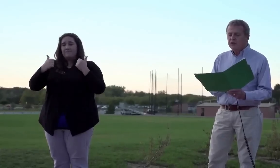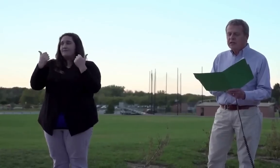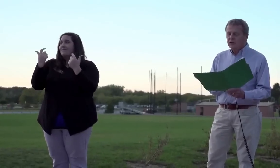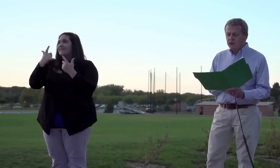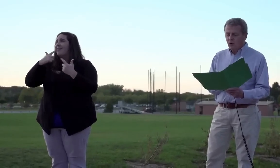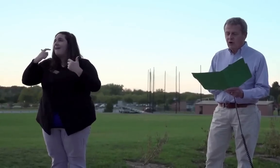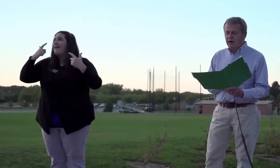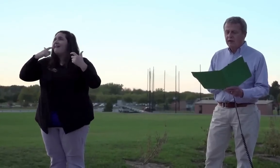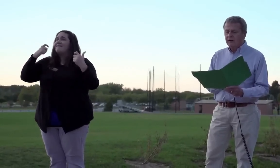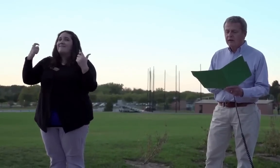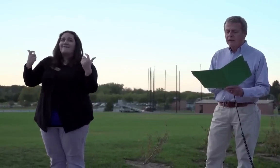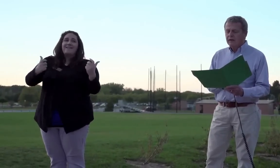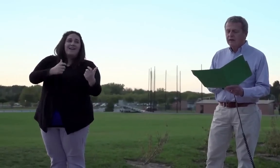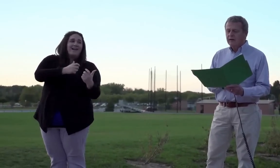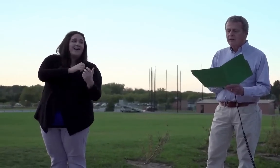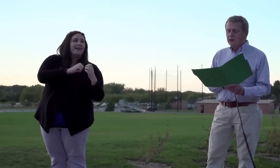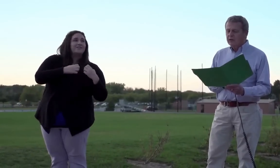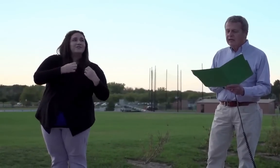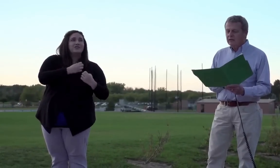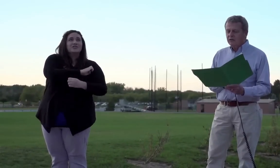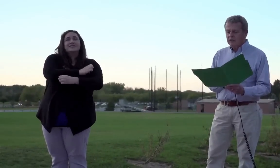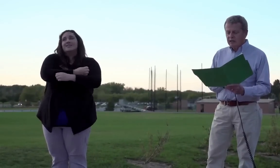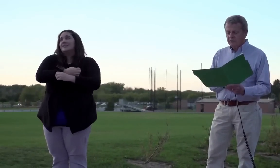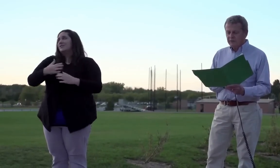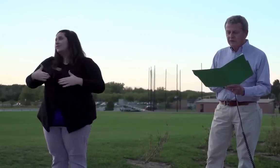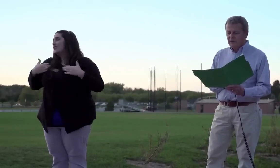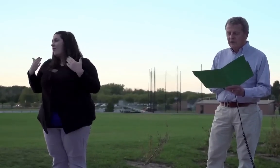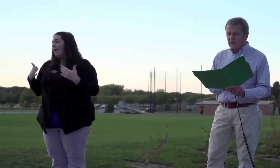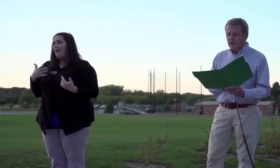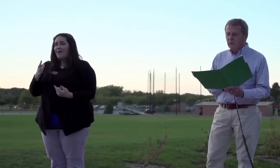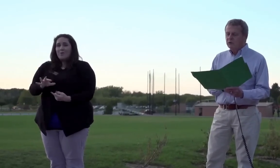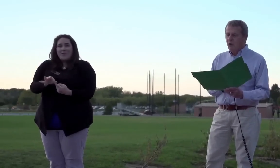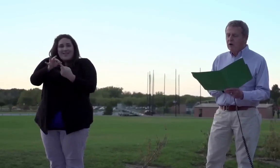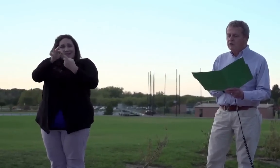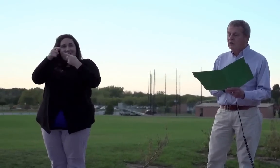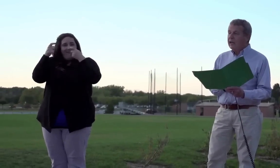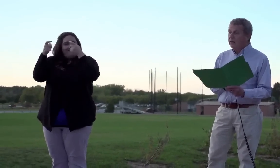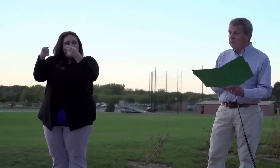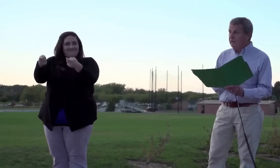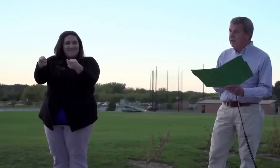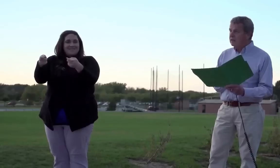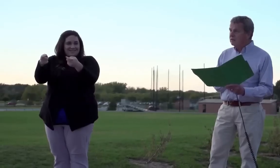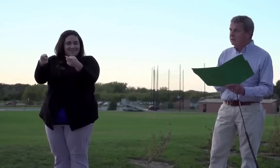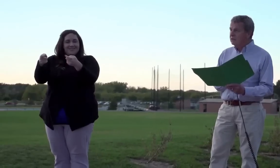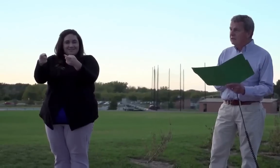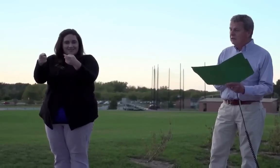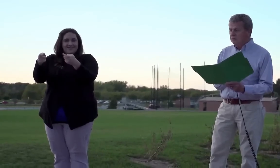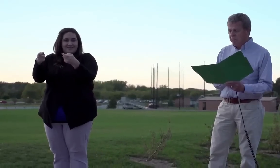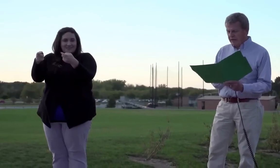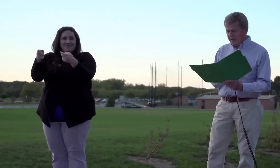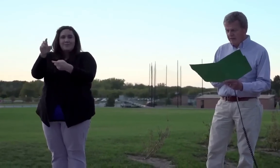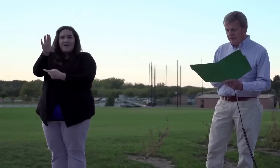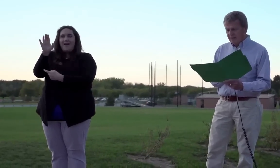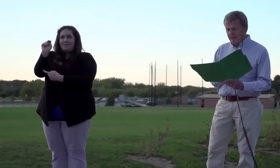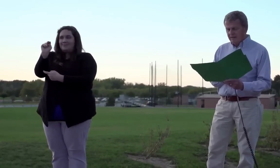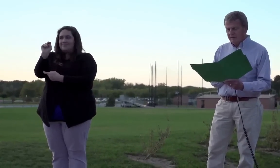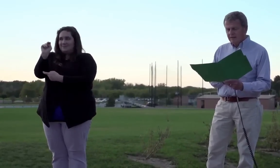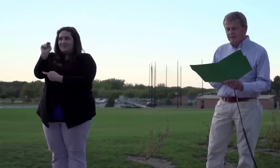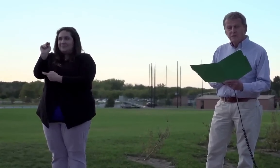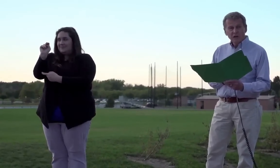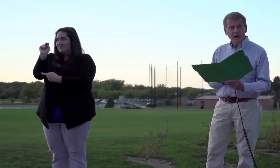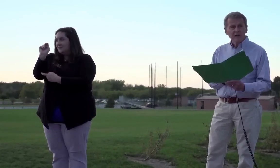joy, the uniqueness and gift, which was and remains Ben,